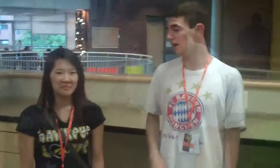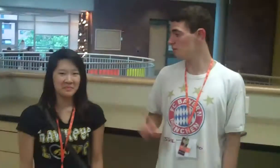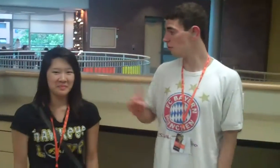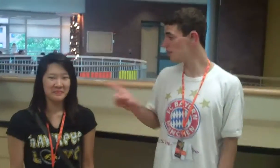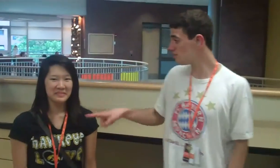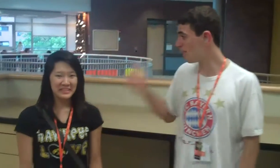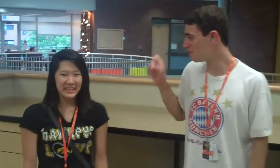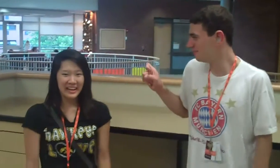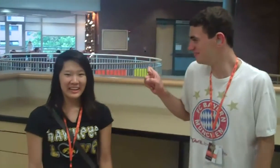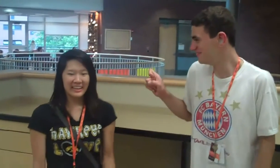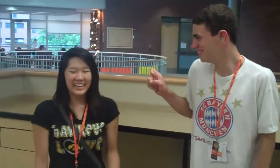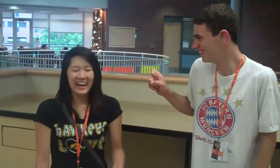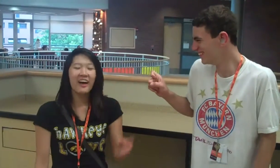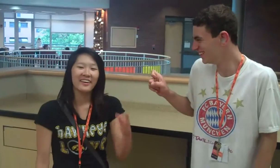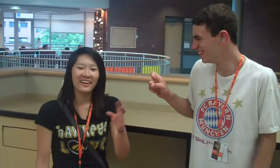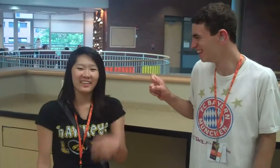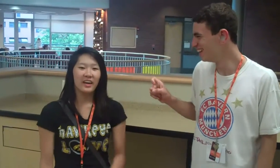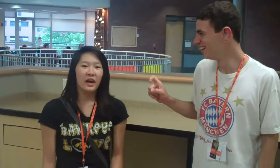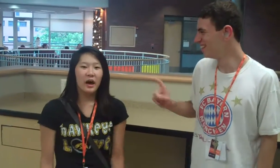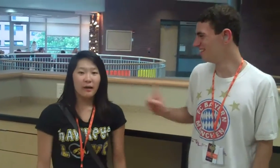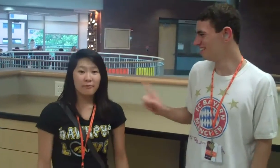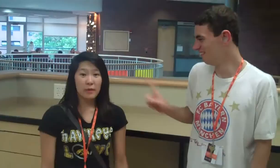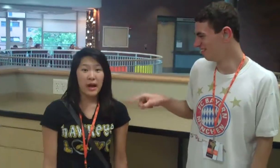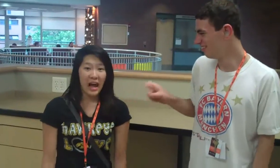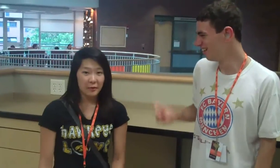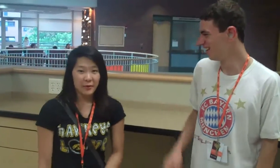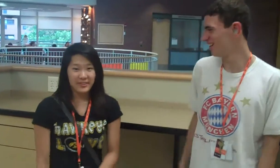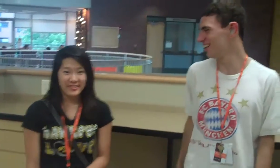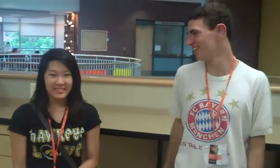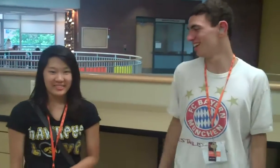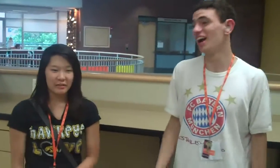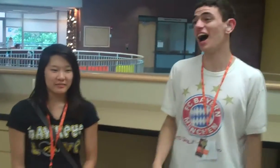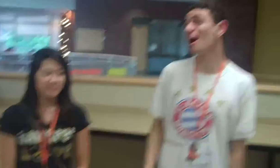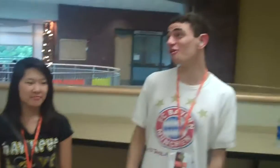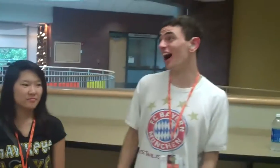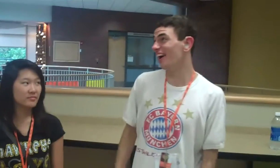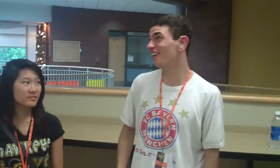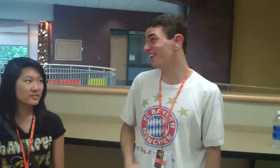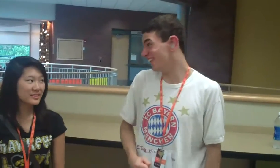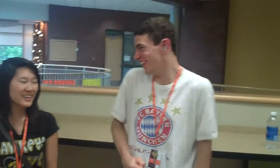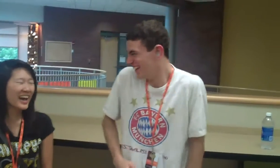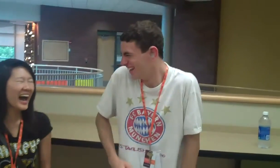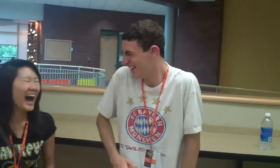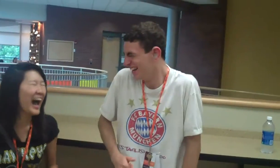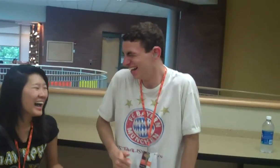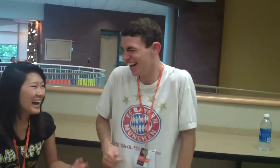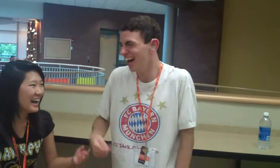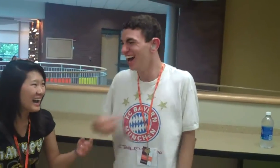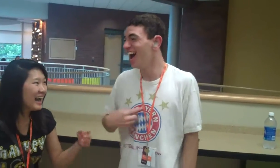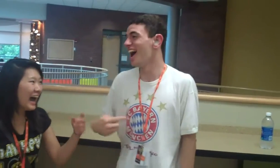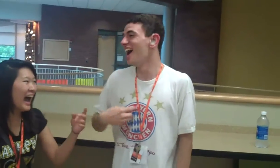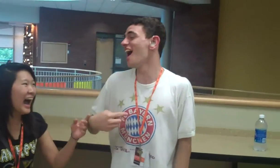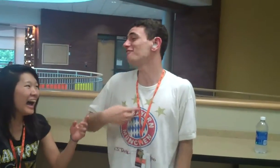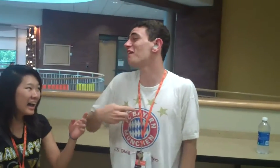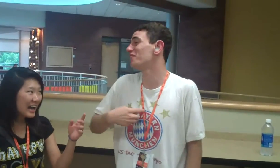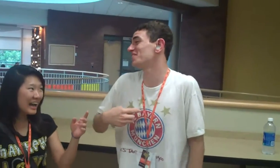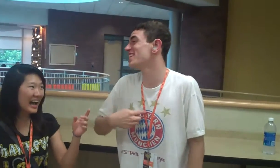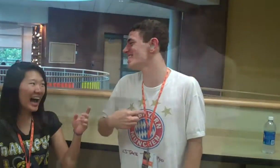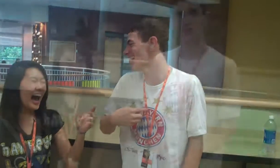Where are you from? Oh yeah, I'm from Iowa. Iowa? Oh. I'm from Virginia,